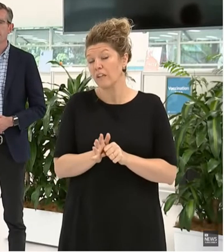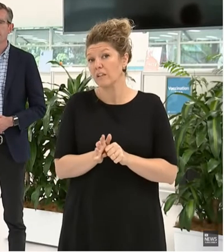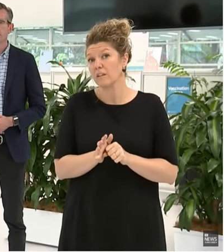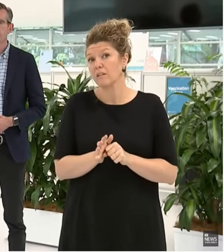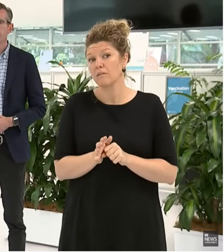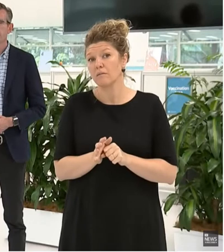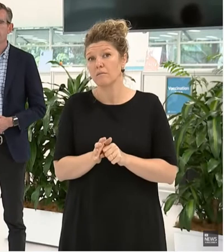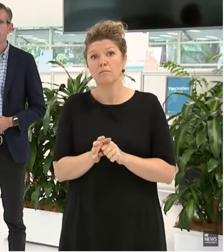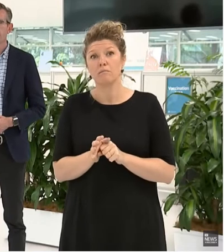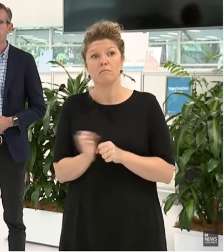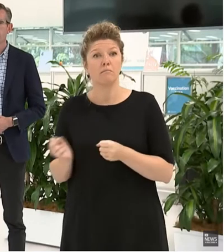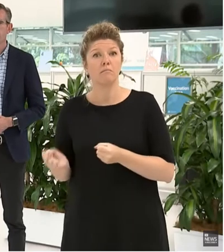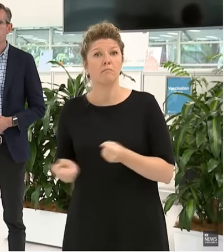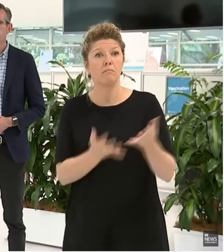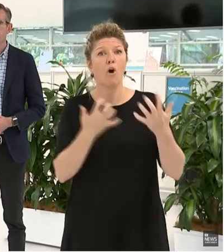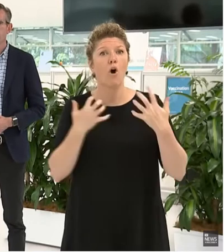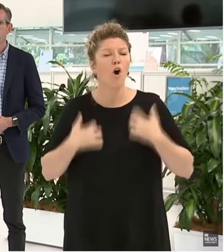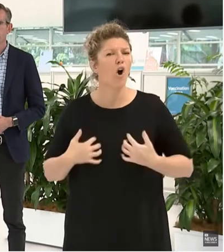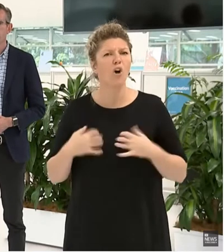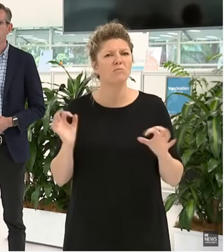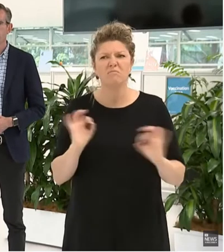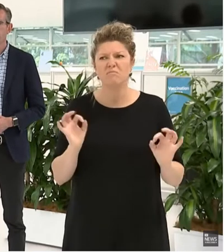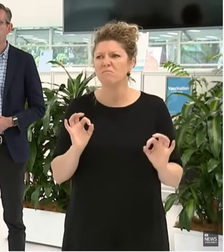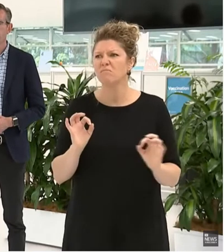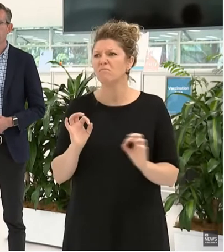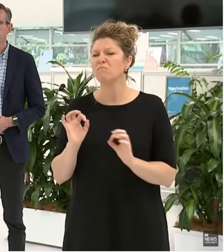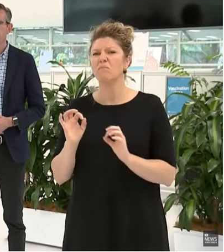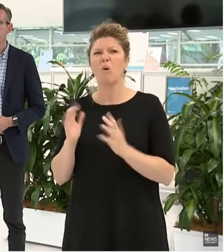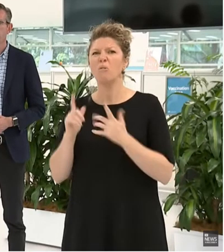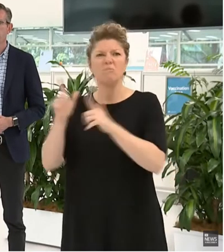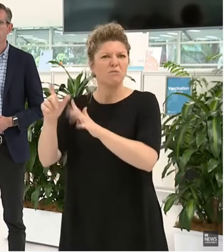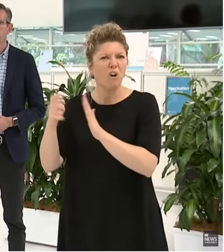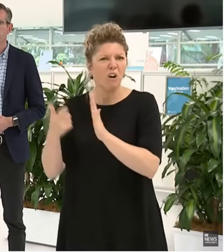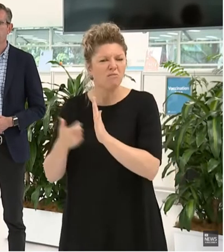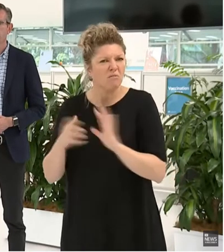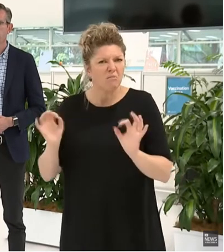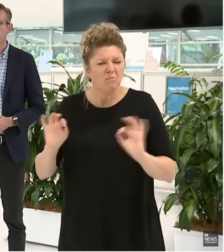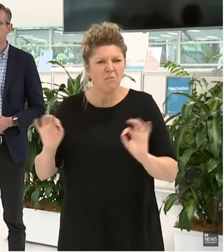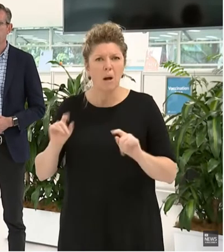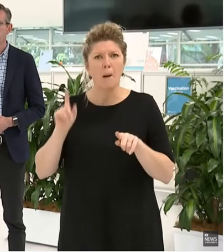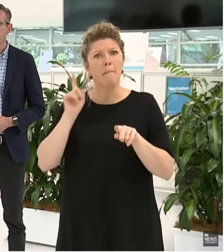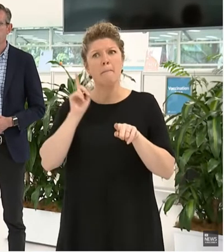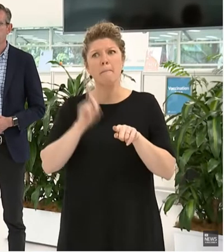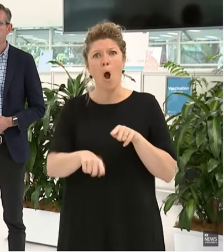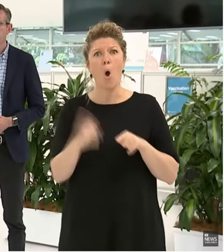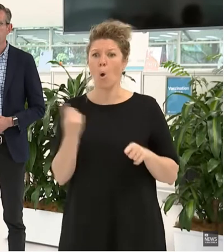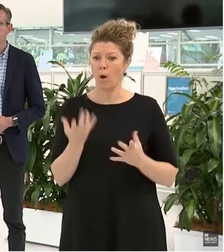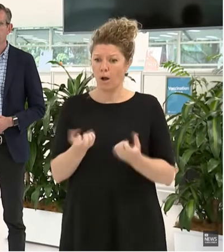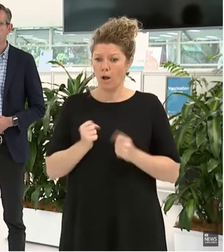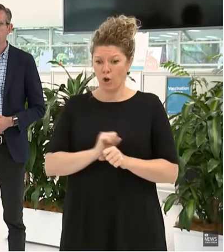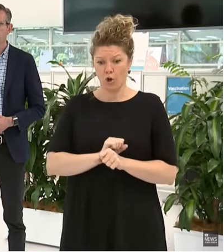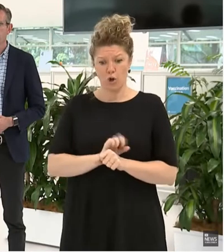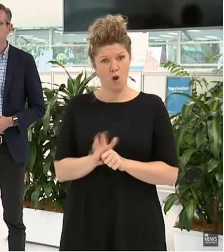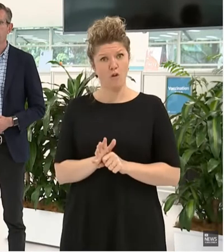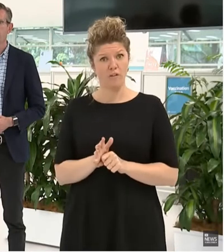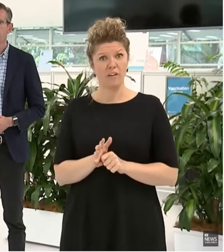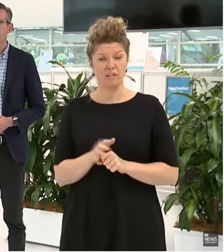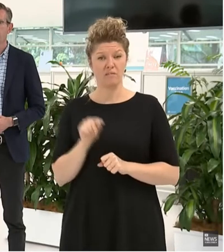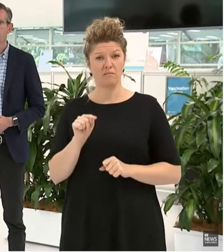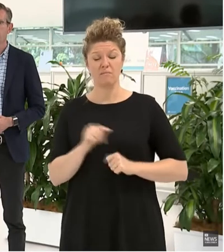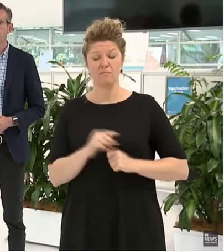have to go to hospital and presuming you don't need to get extra medical attention, as the bulk of people would appear to be at this point who are getting the